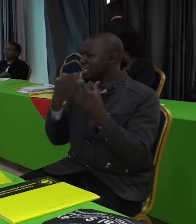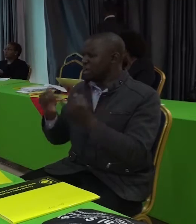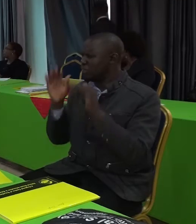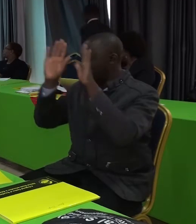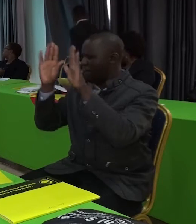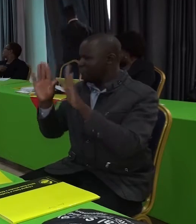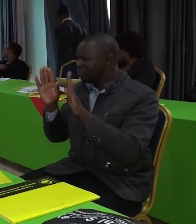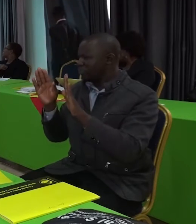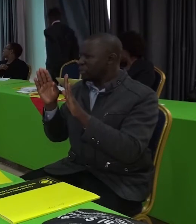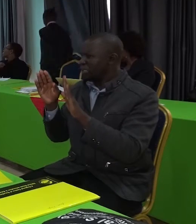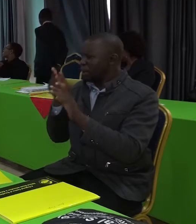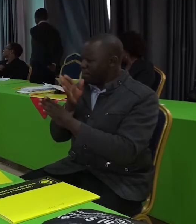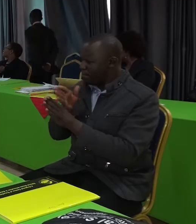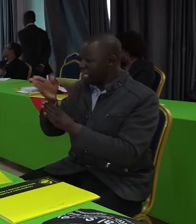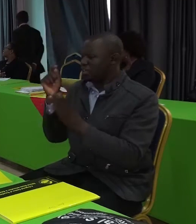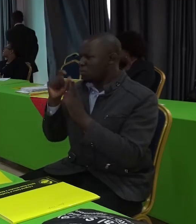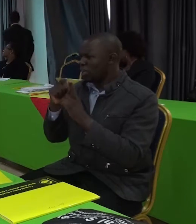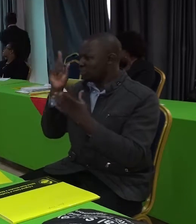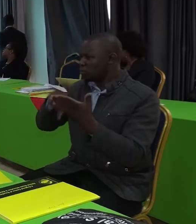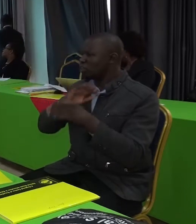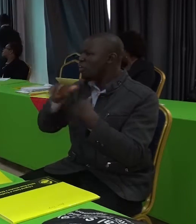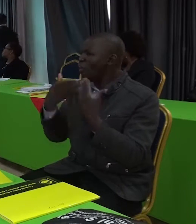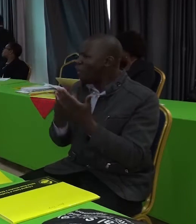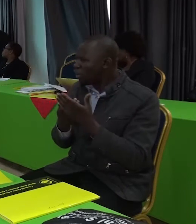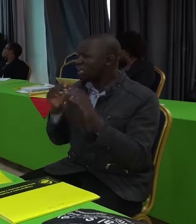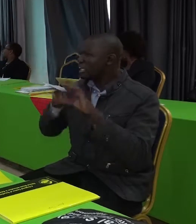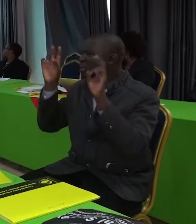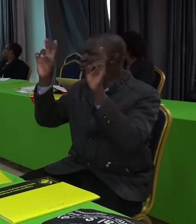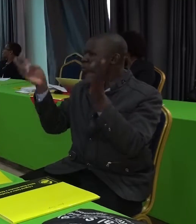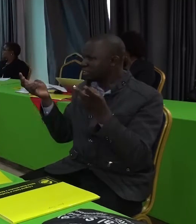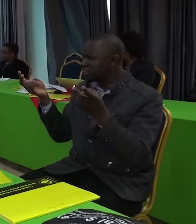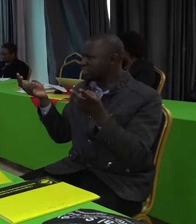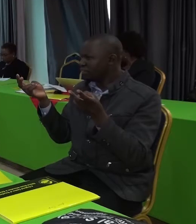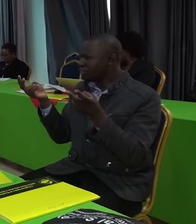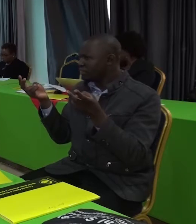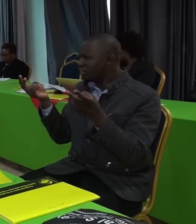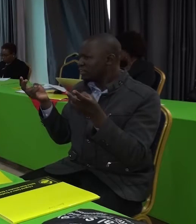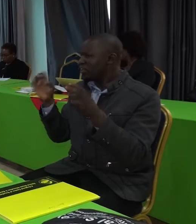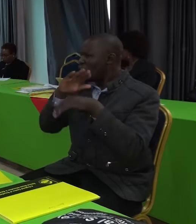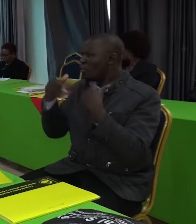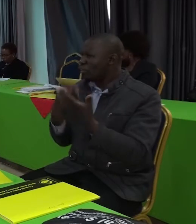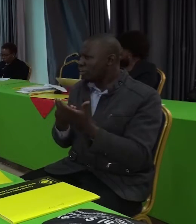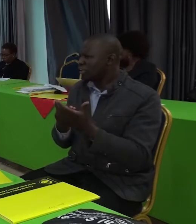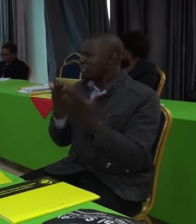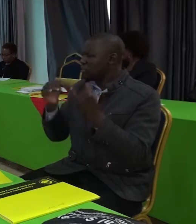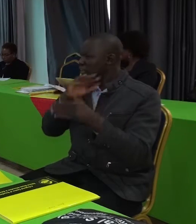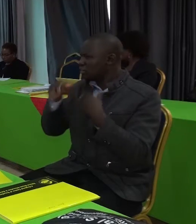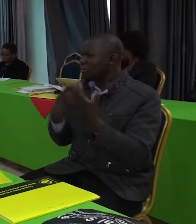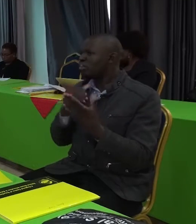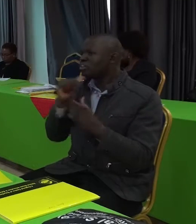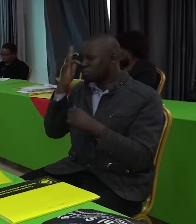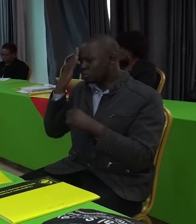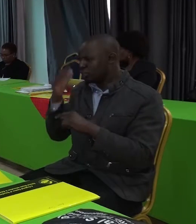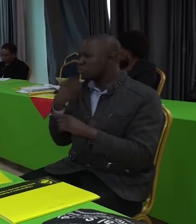being used is all in quotes. That is what Jomtien did. So then